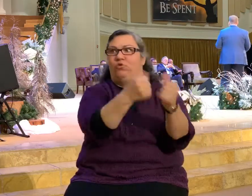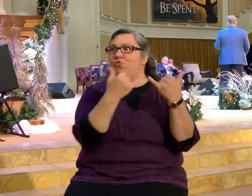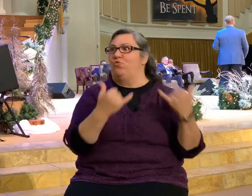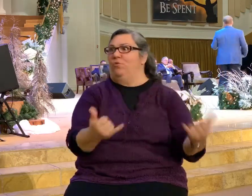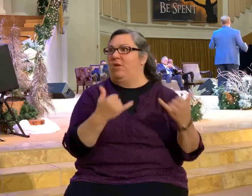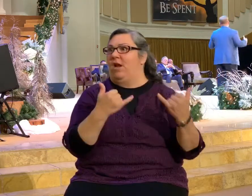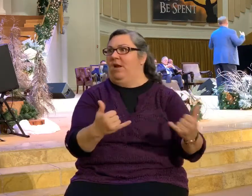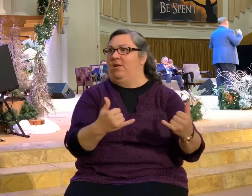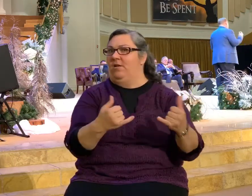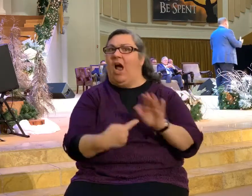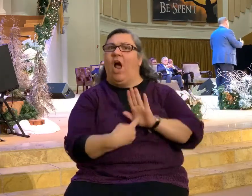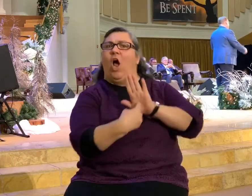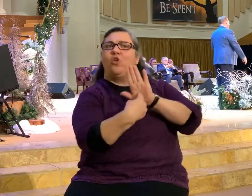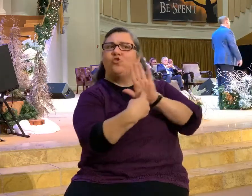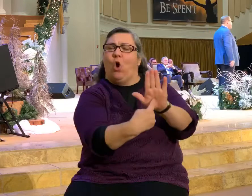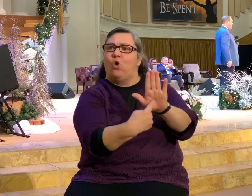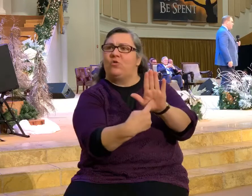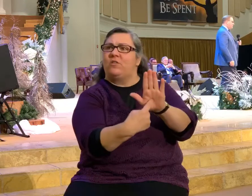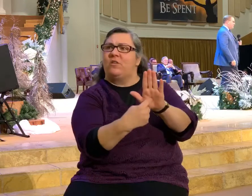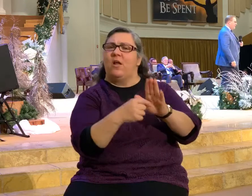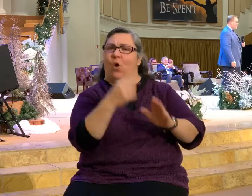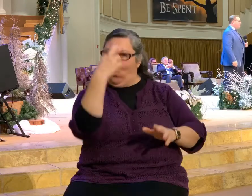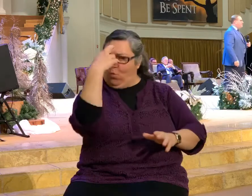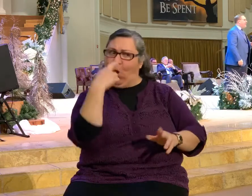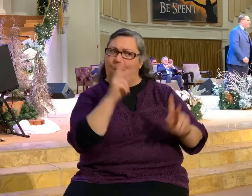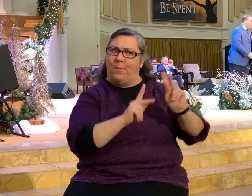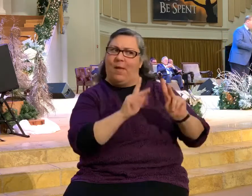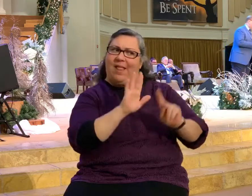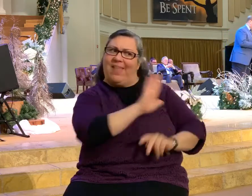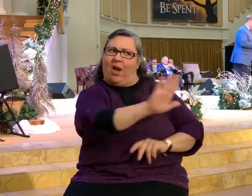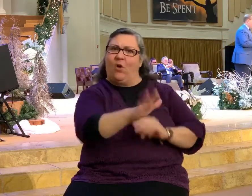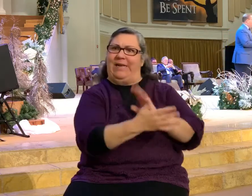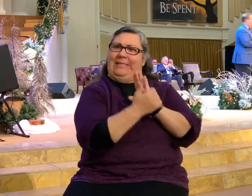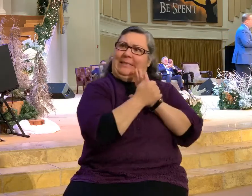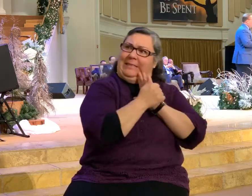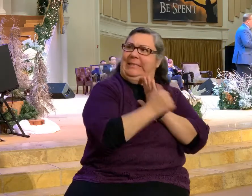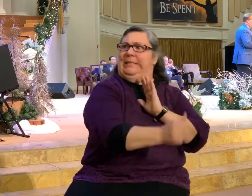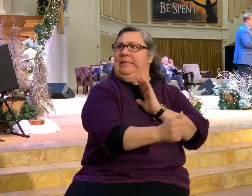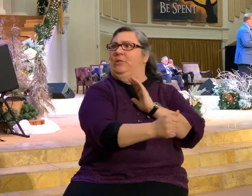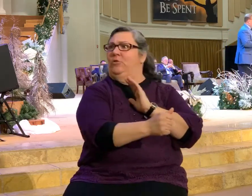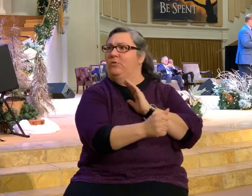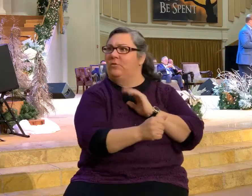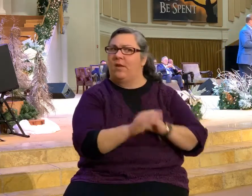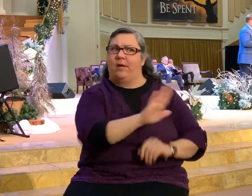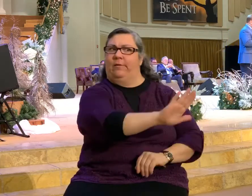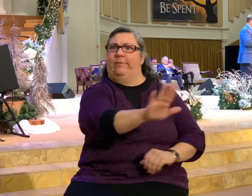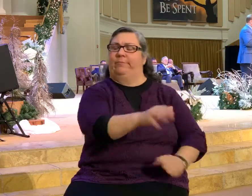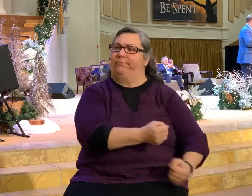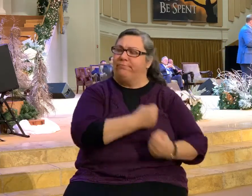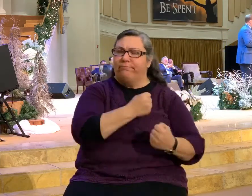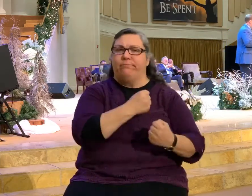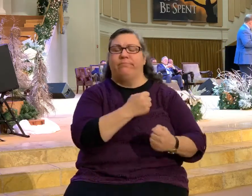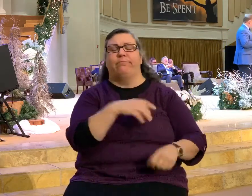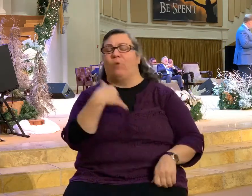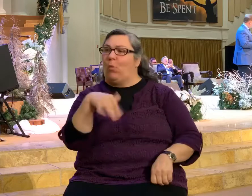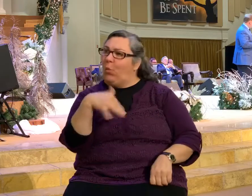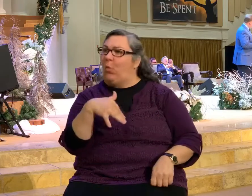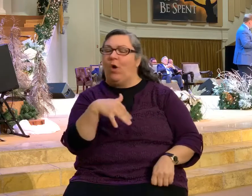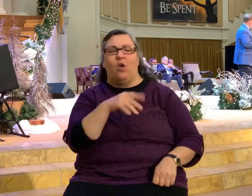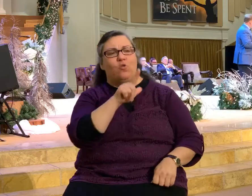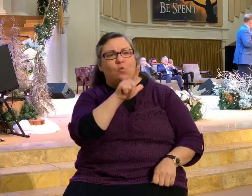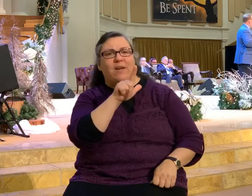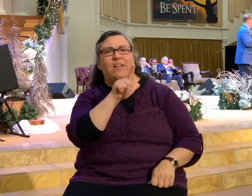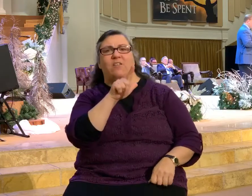their skill and their building and their efforts. It's amazing to stand in places that are 2,500